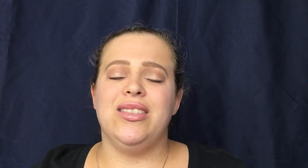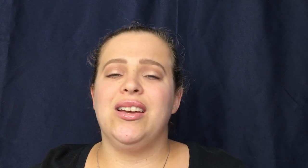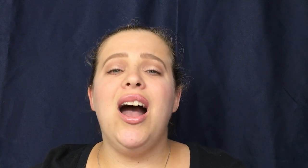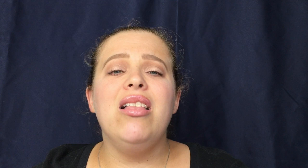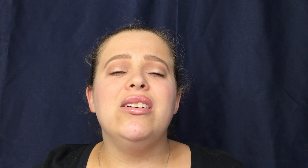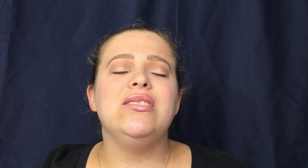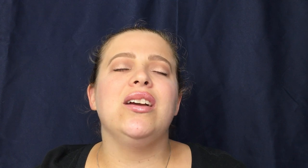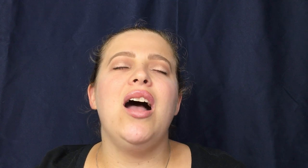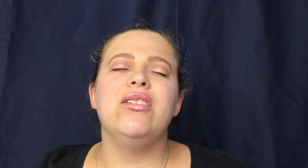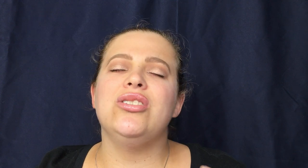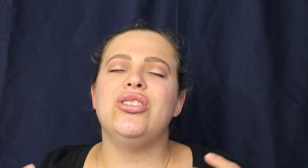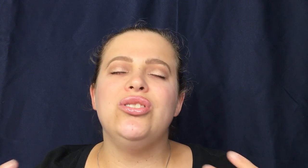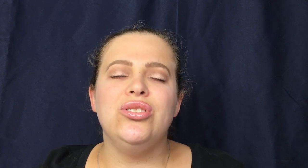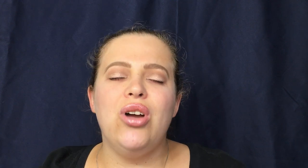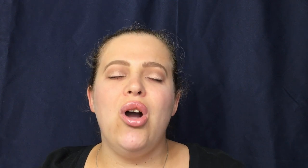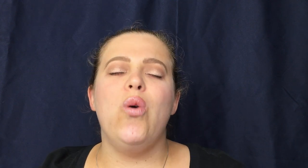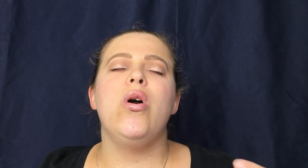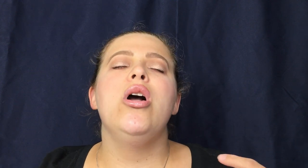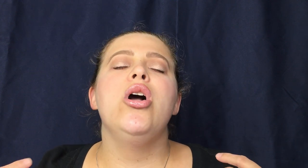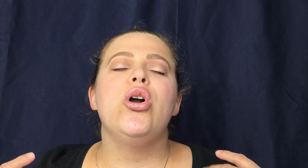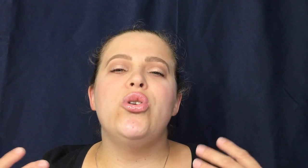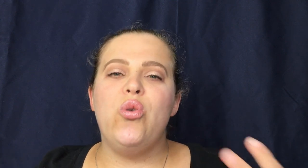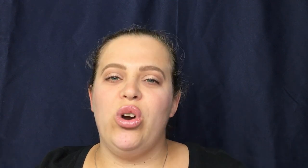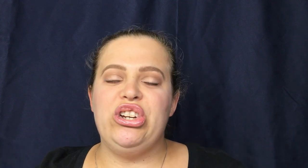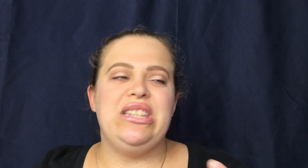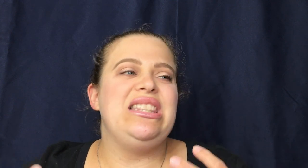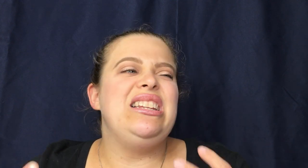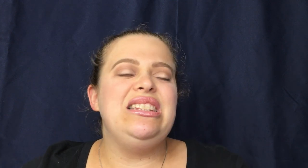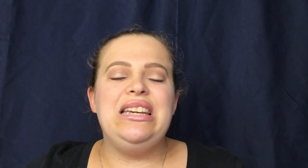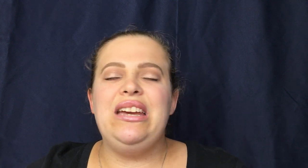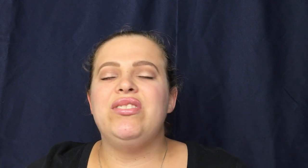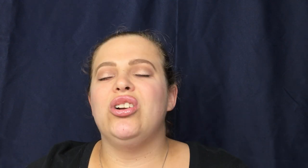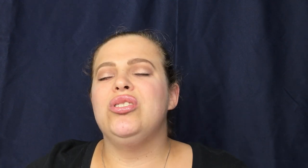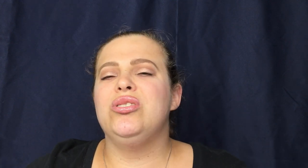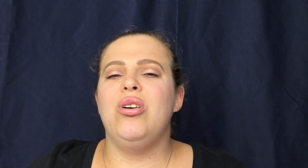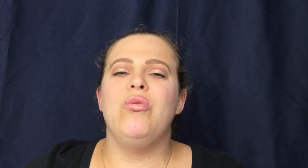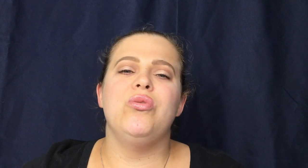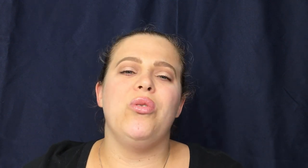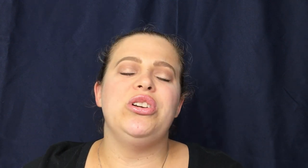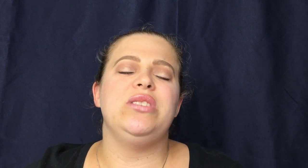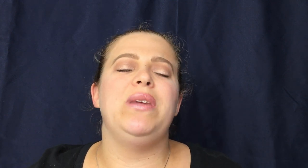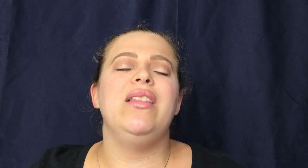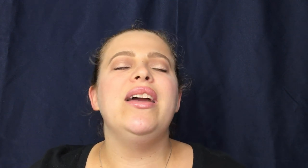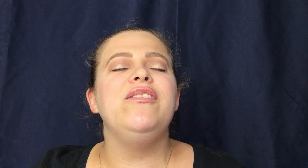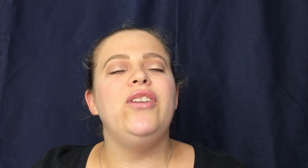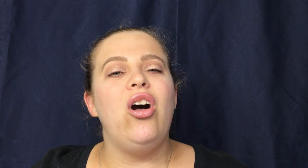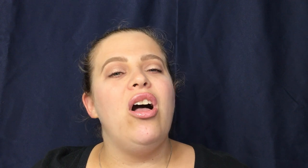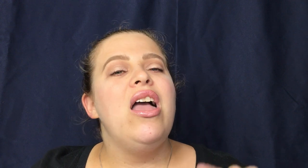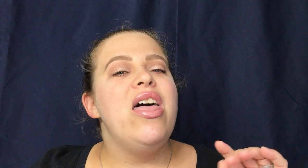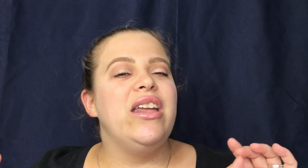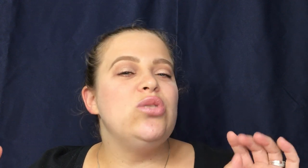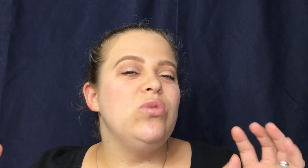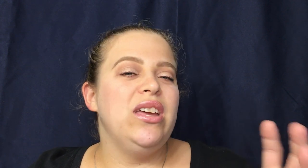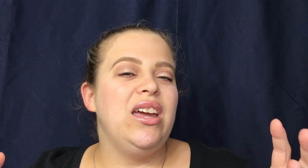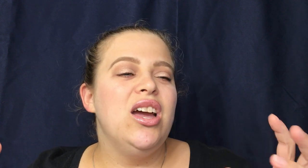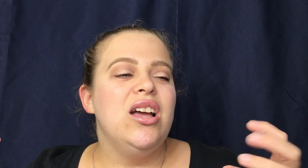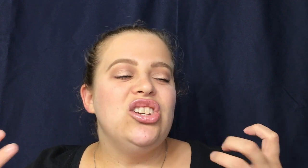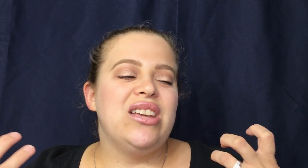the colors. The colors are so gorgeous. The leaves are so gorgeous, but I like a fall that is really just kind of